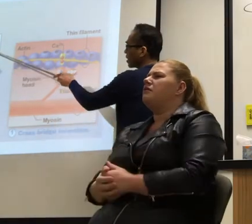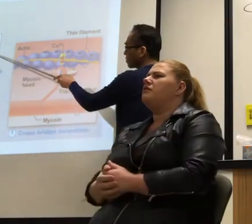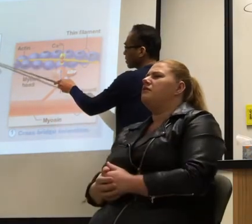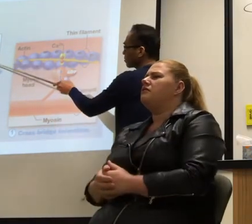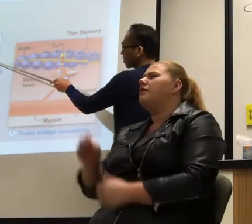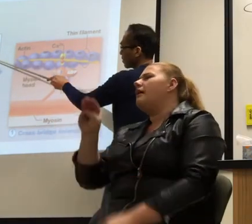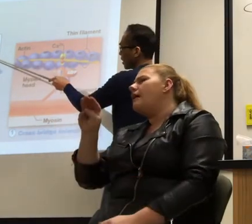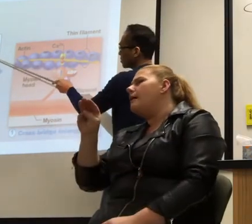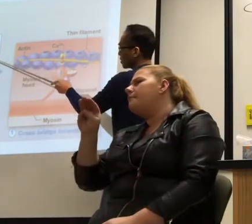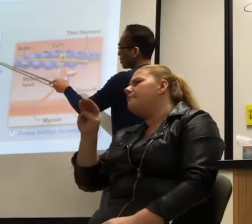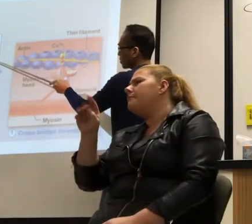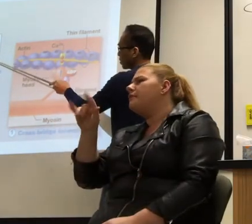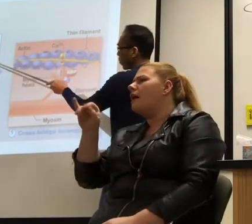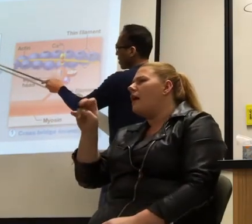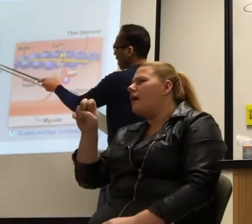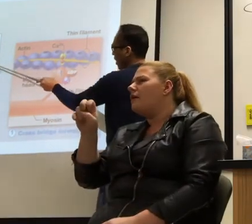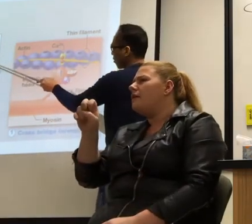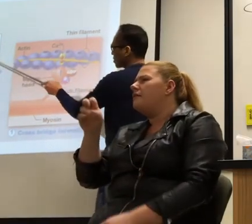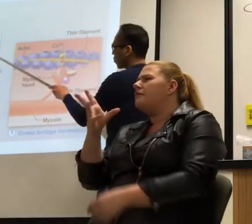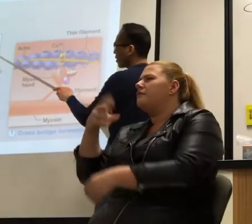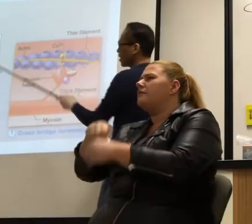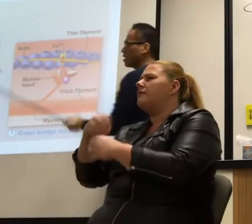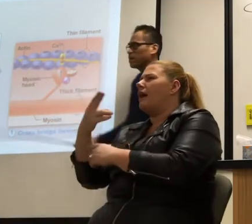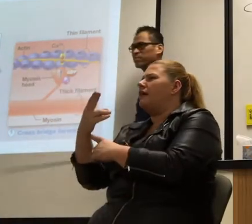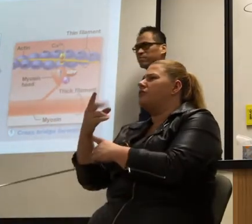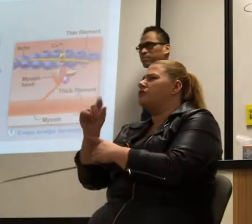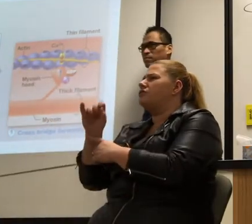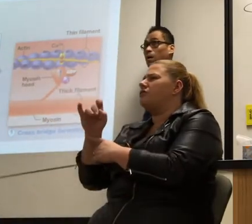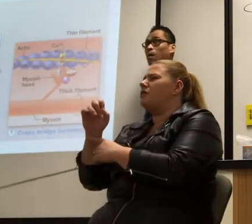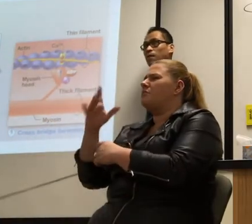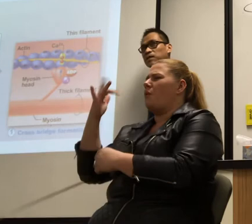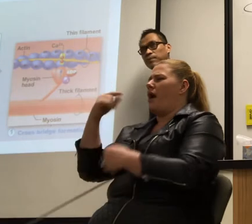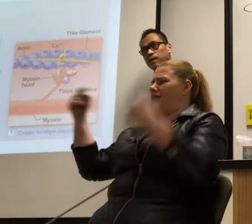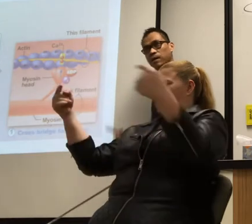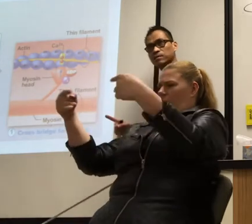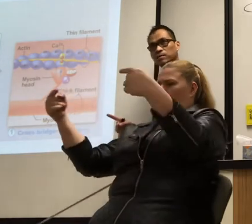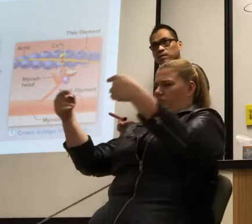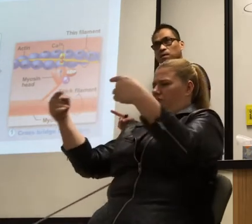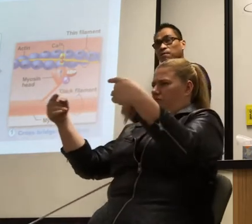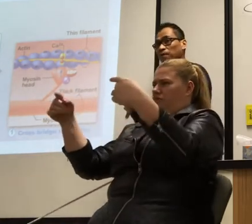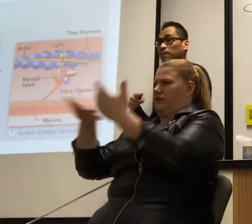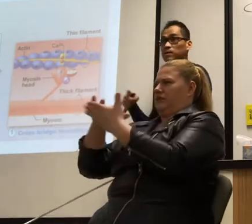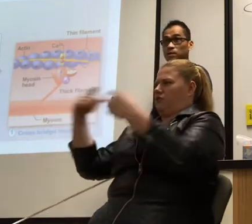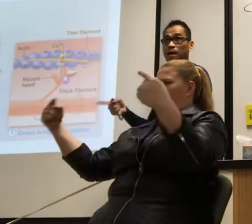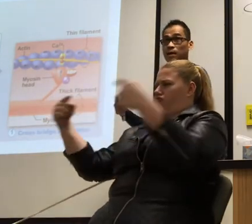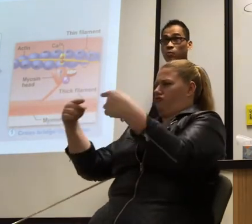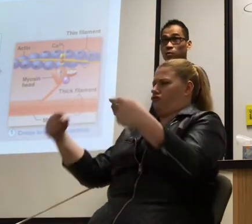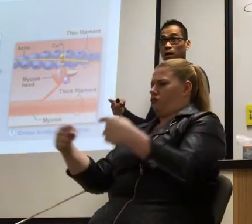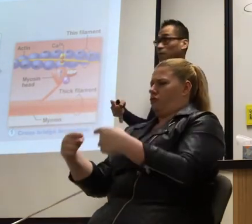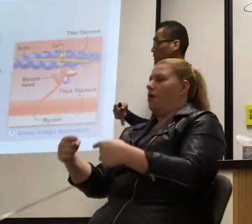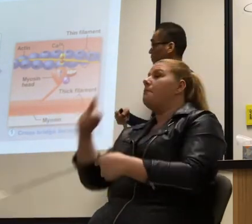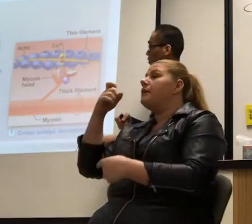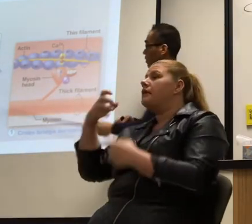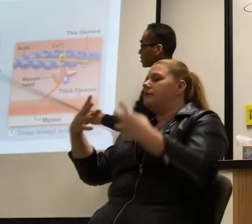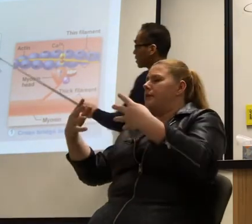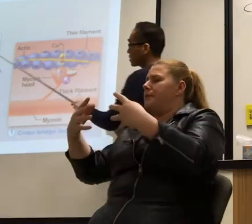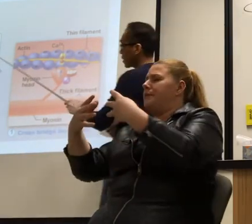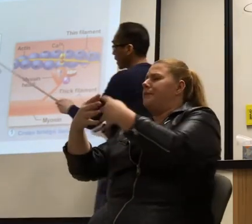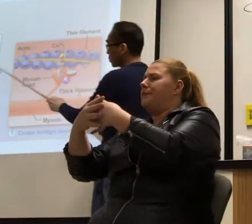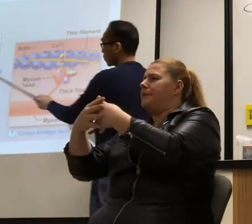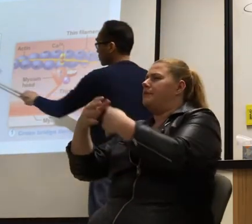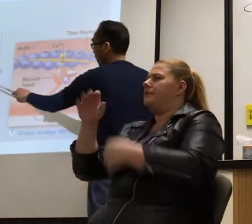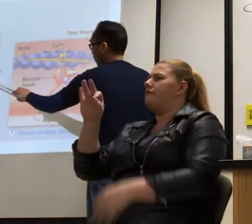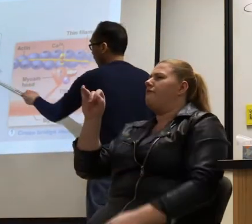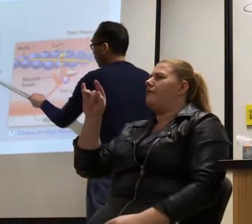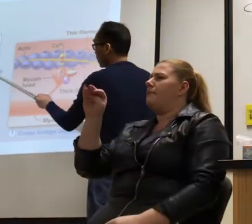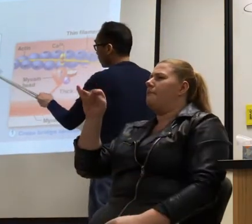M line, you know, part of the H zone. Why do the arrows point in? Oh, that's because the filaments slide inward, right? The thin filaments, they